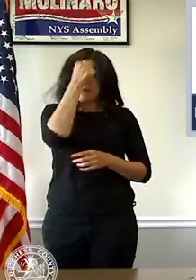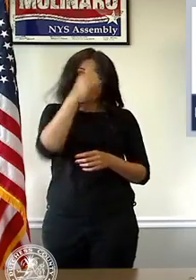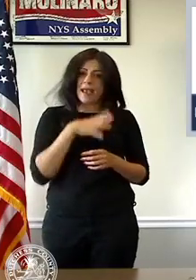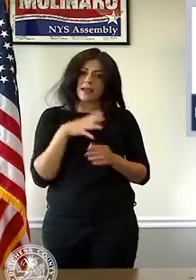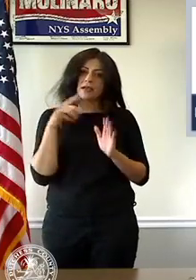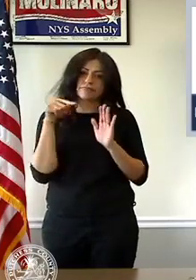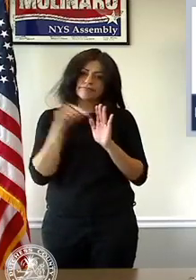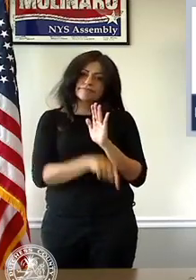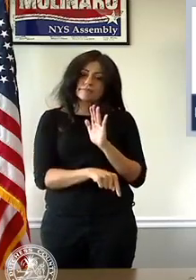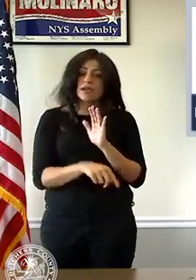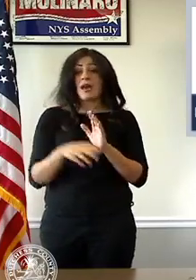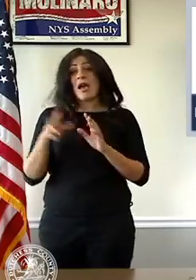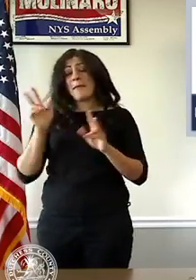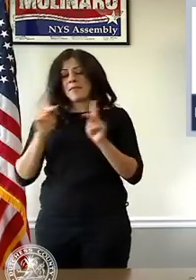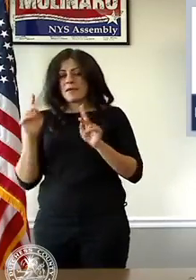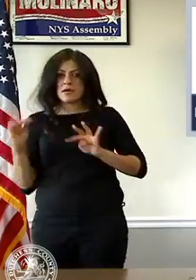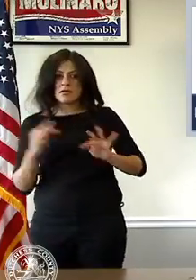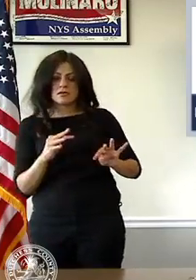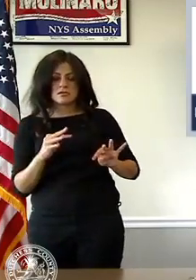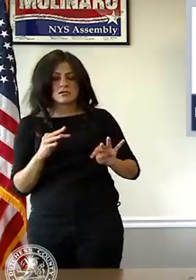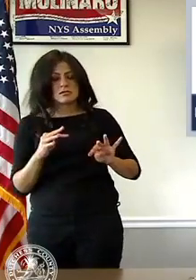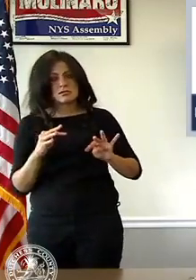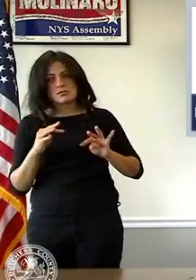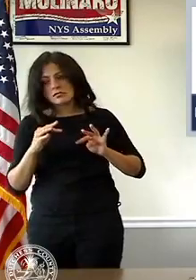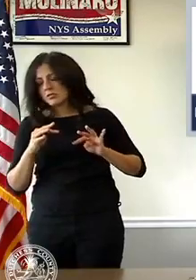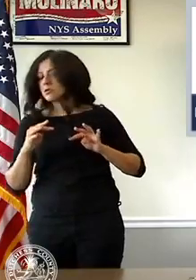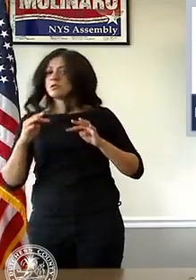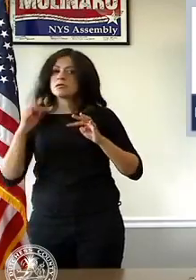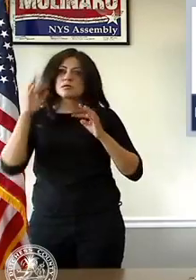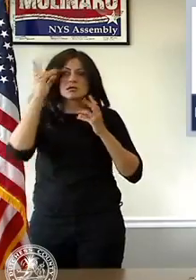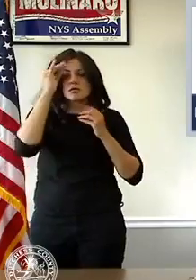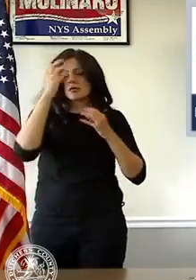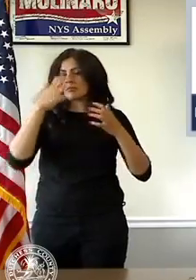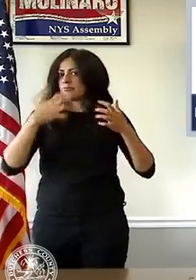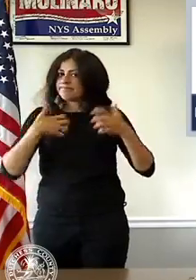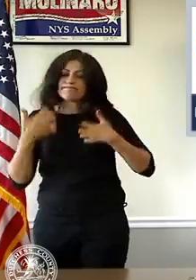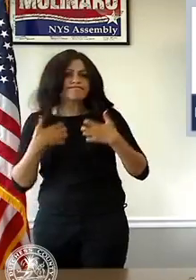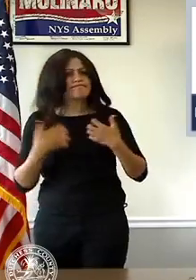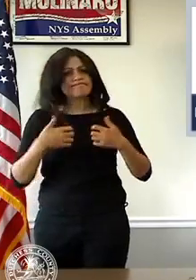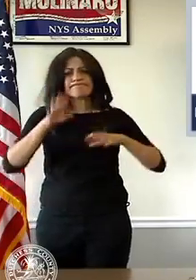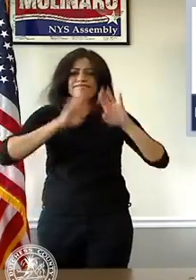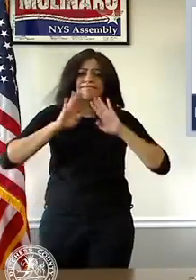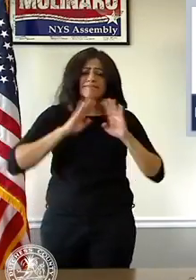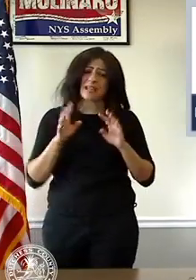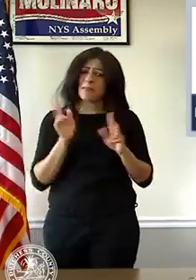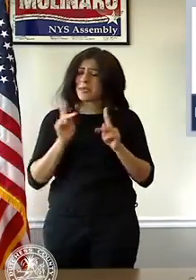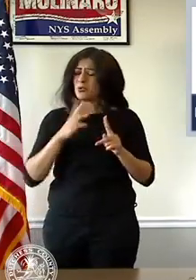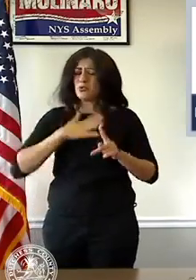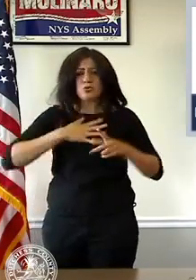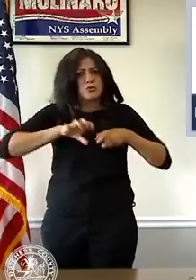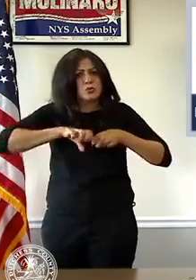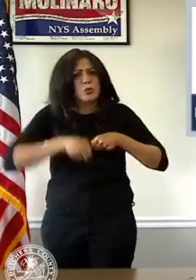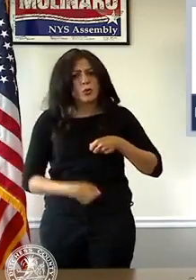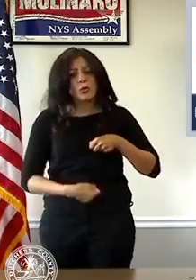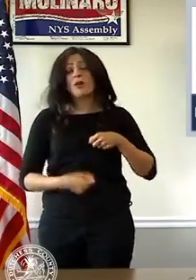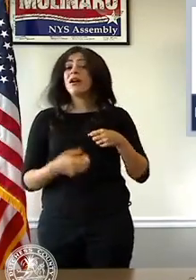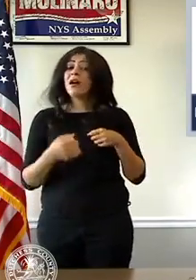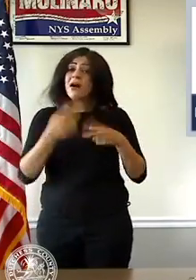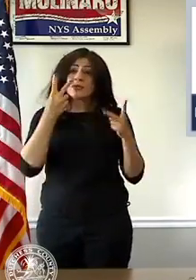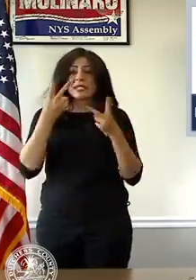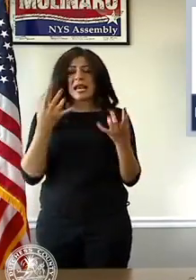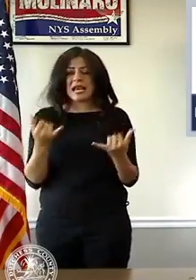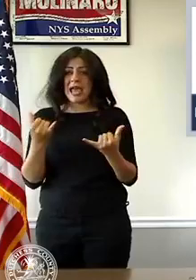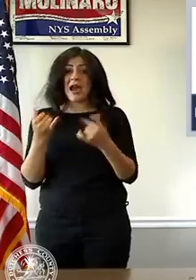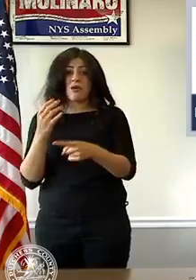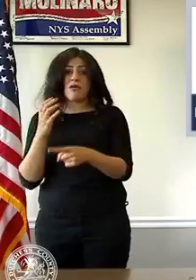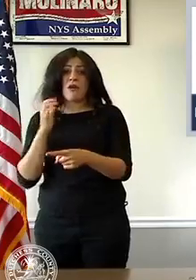is a lot of anxiety, and there is a lot of anger, and there is a lot of frustration, and there's a lot of hurt and a lot of pain. And what we are seeing is the heart